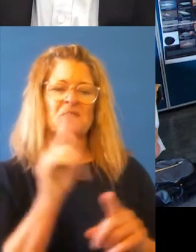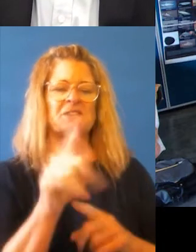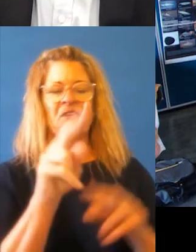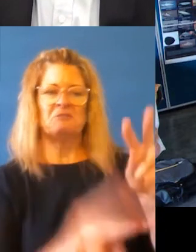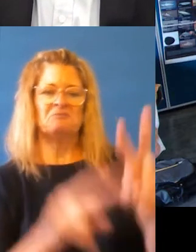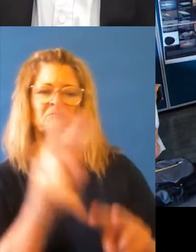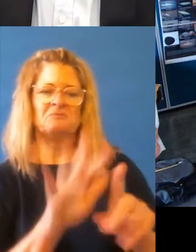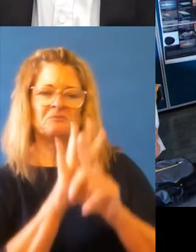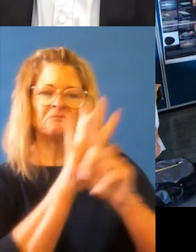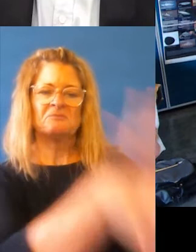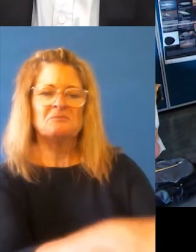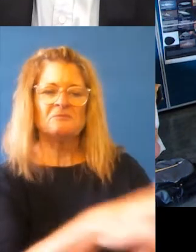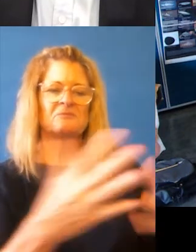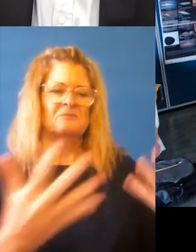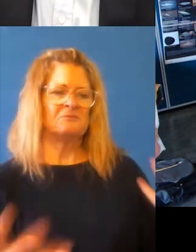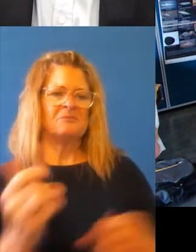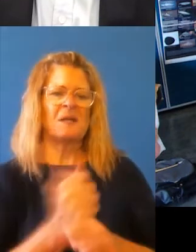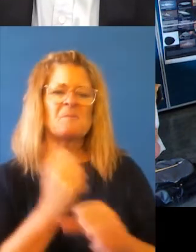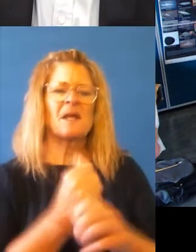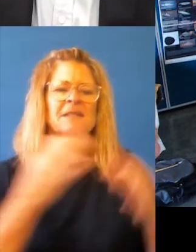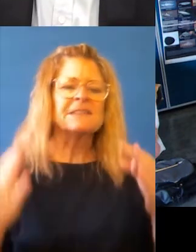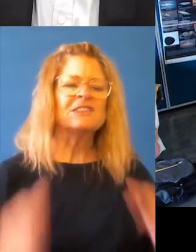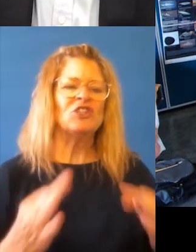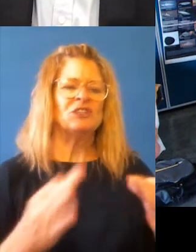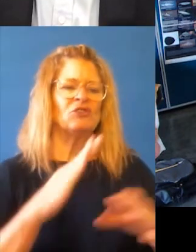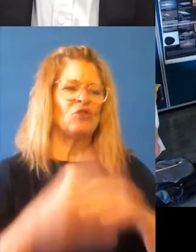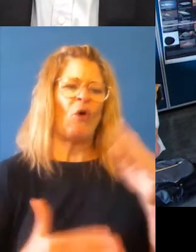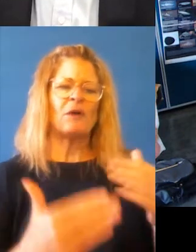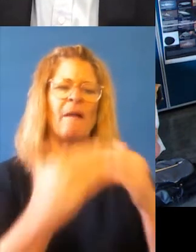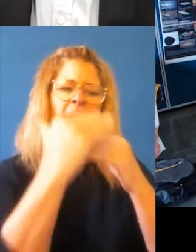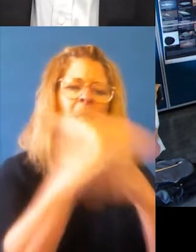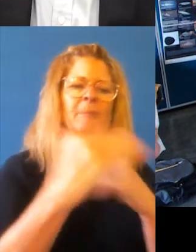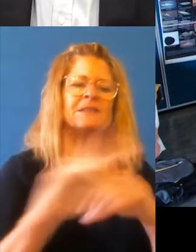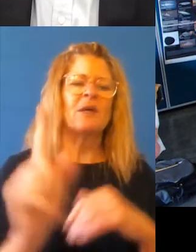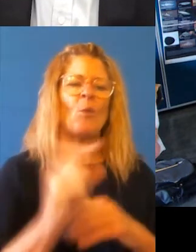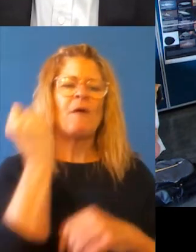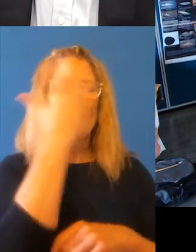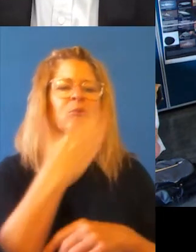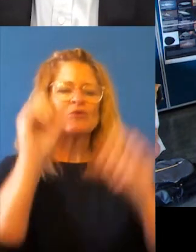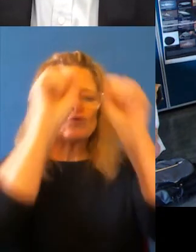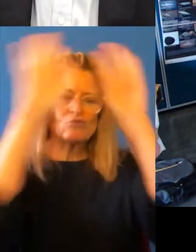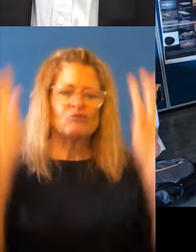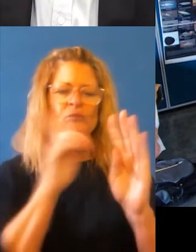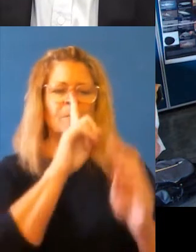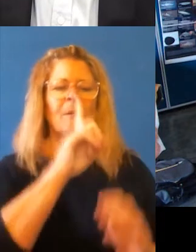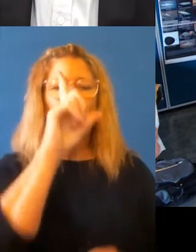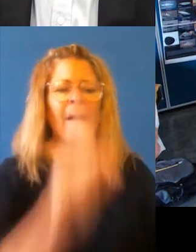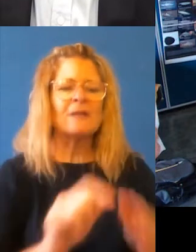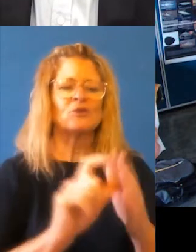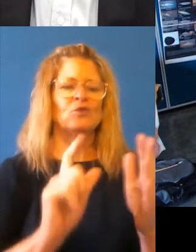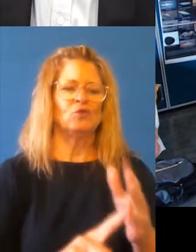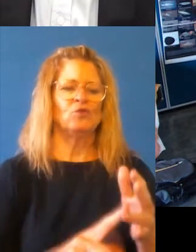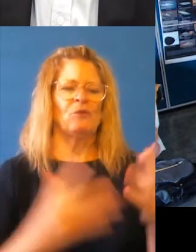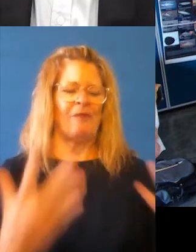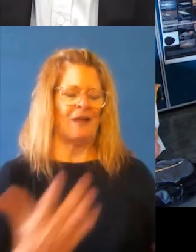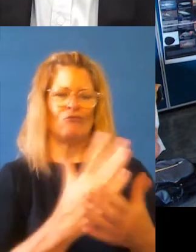uninformed and restrictive approach, which has been incapable of meeting the needs of